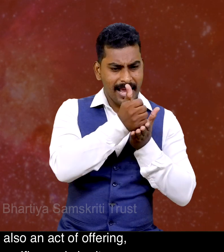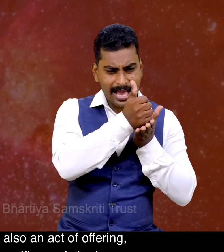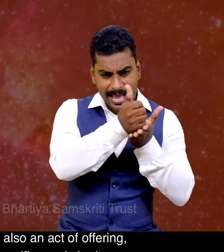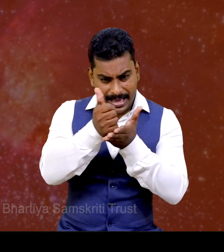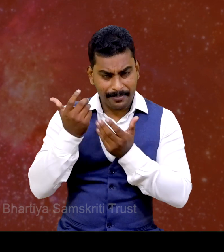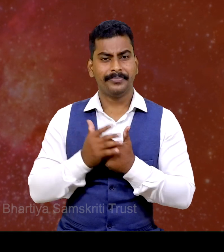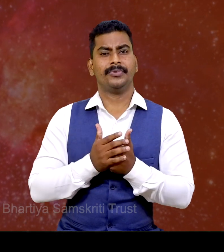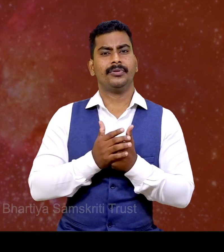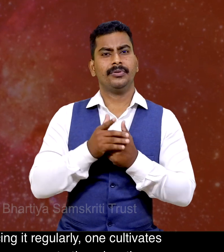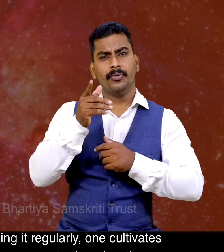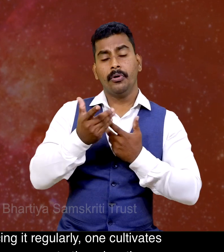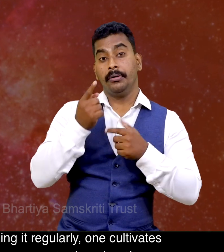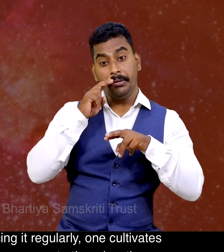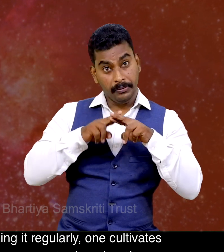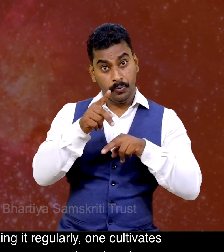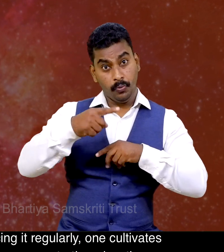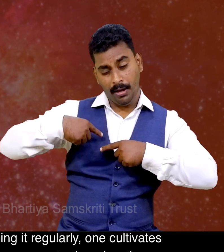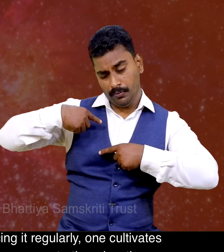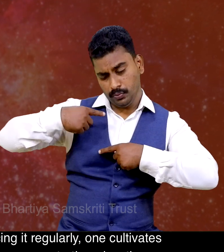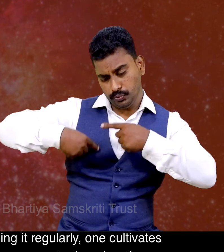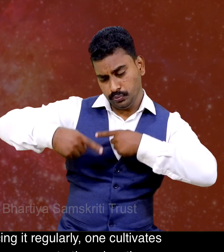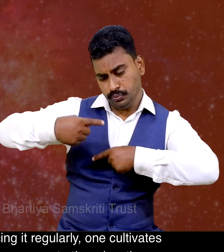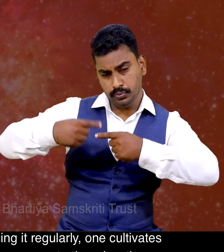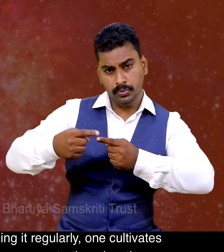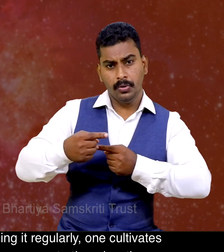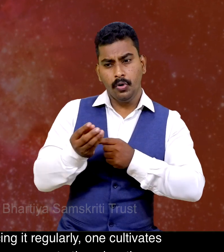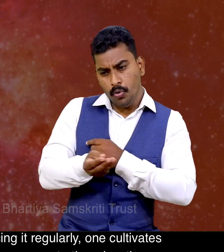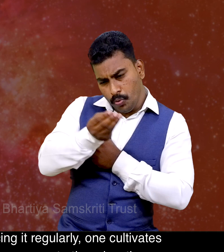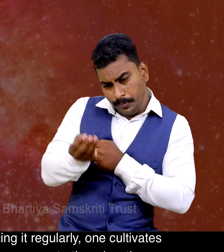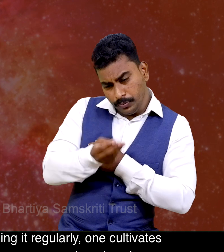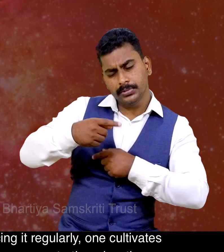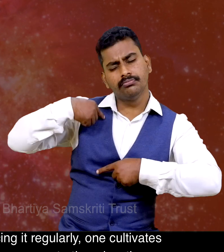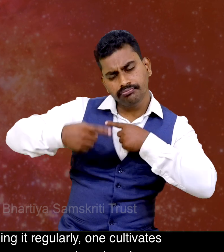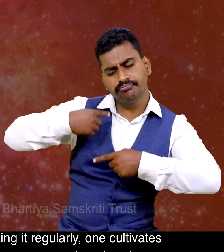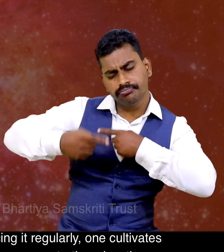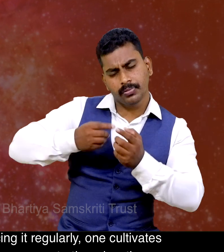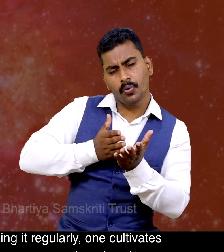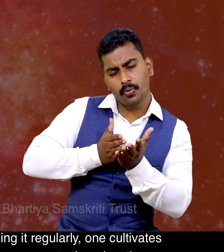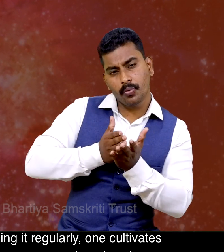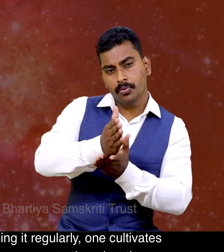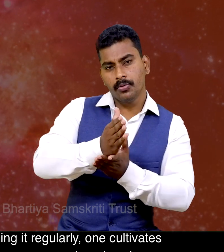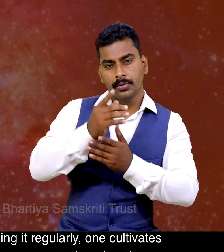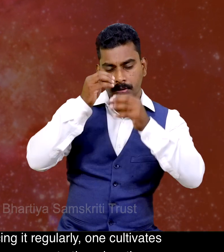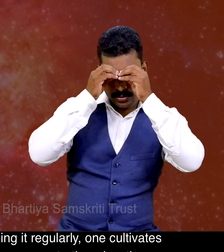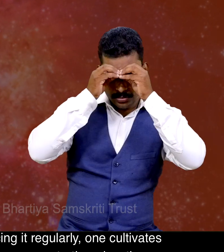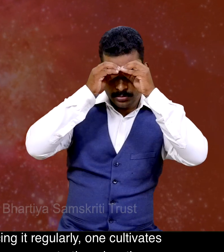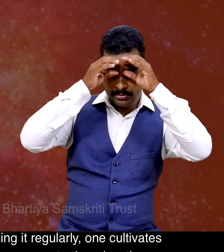charity. By practicing it regularly, one cultivates discipline, concentration,